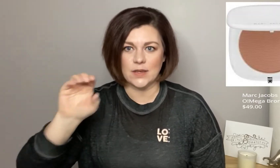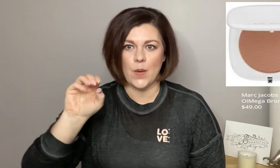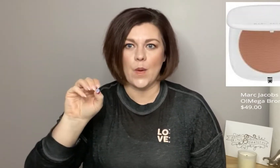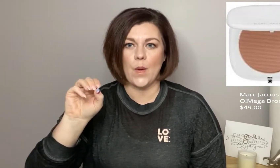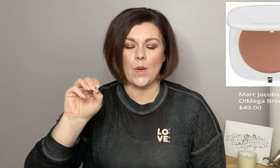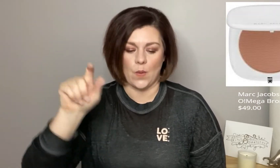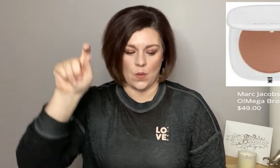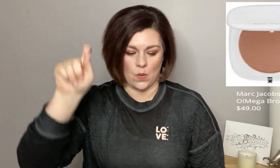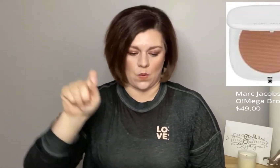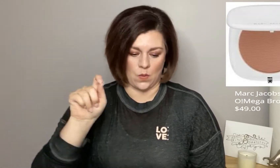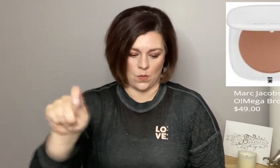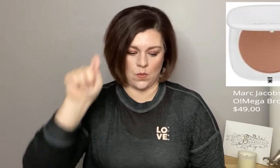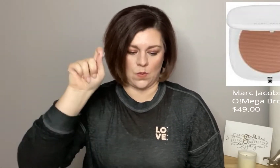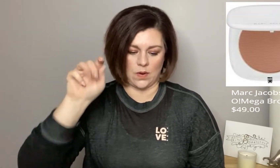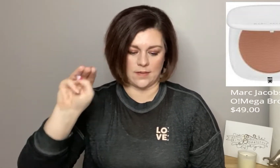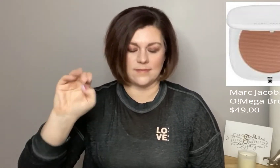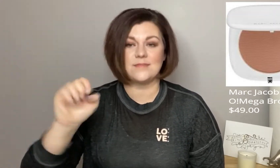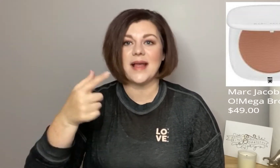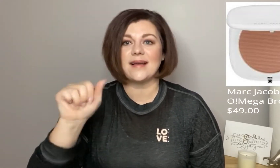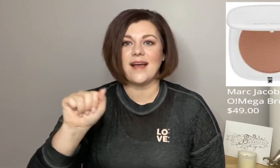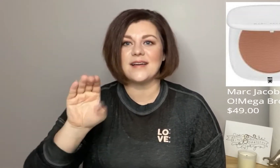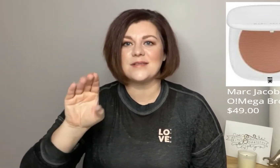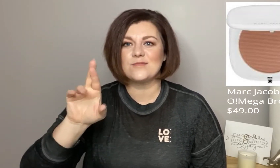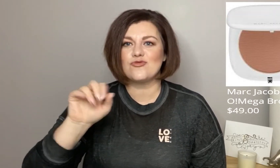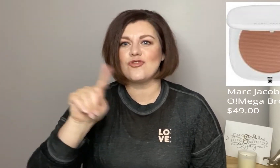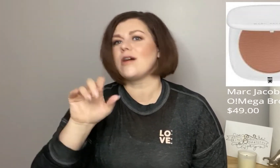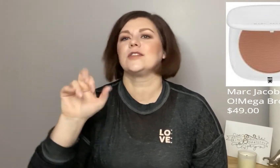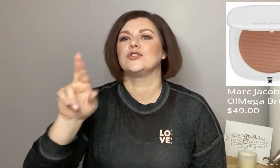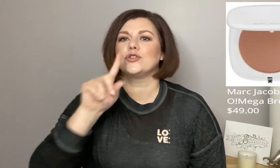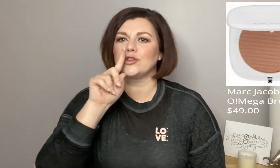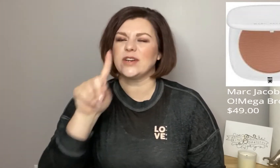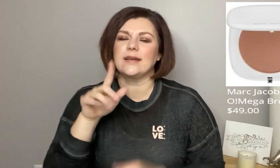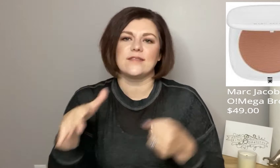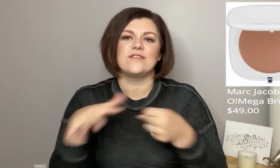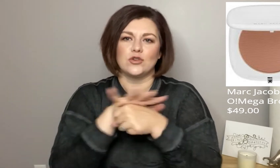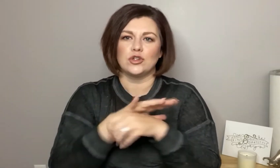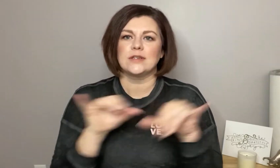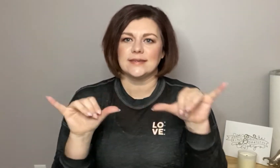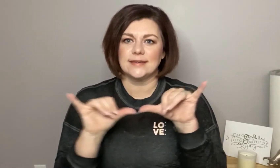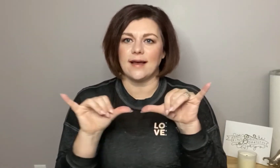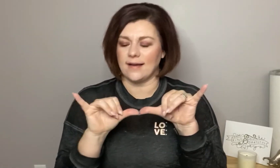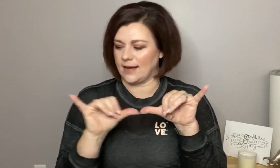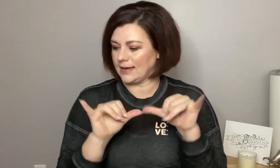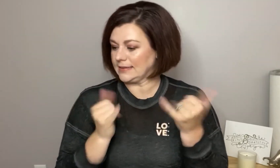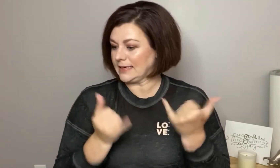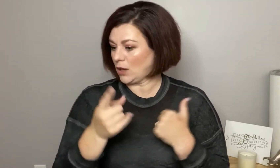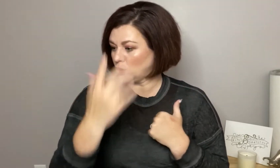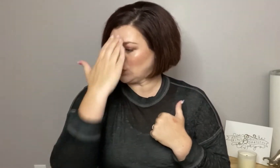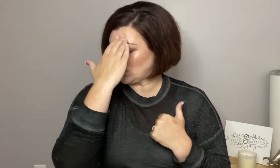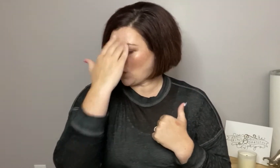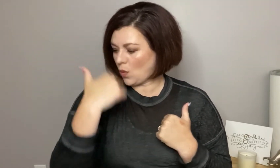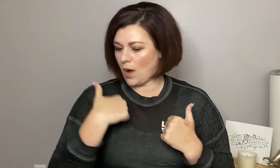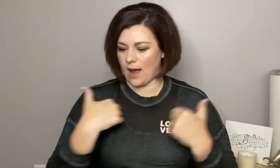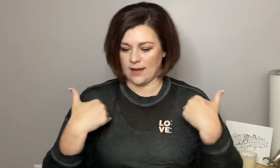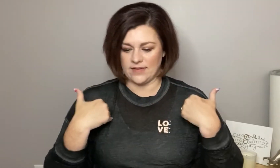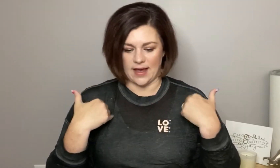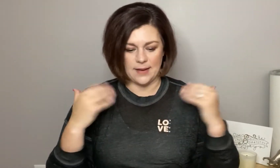his Omega bronzer, and I would get the full size. And now I